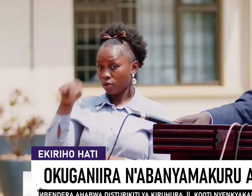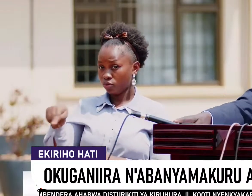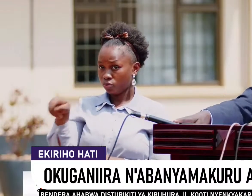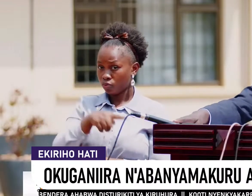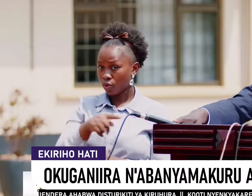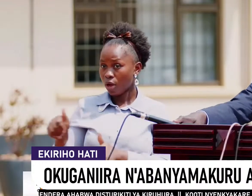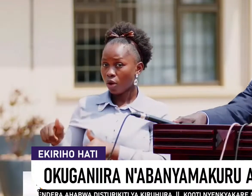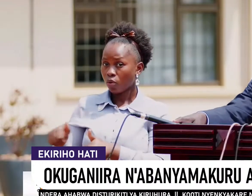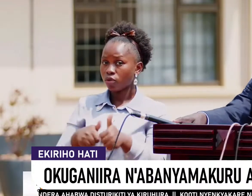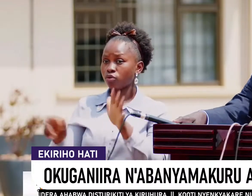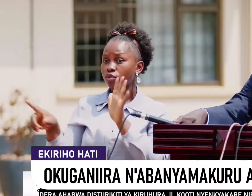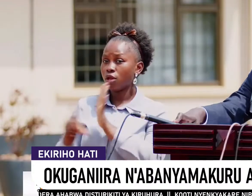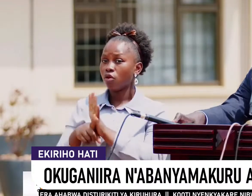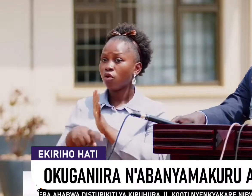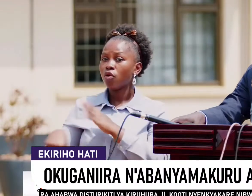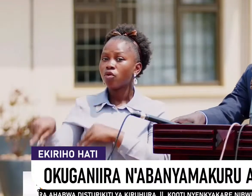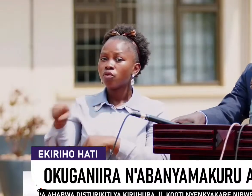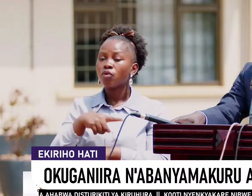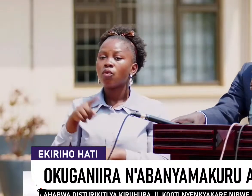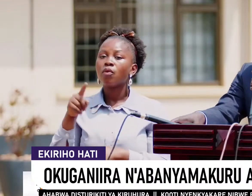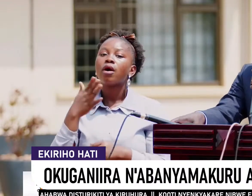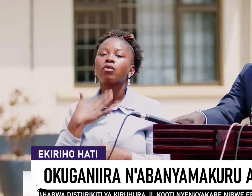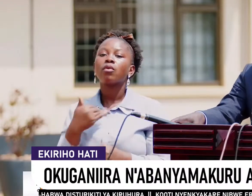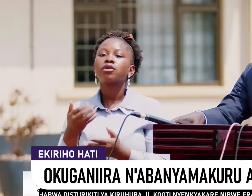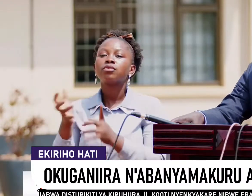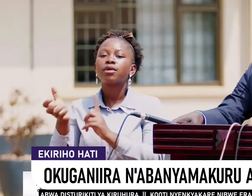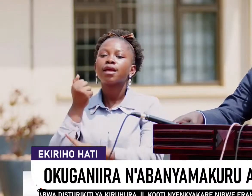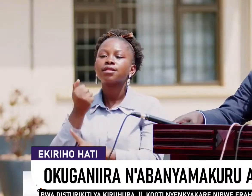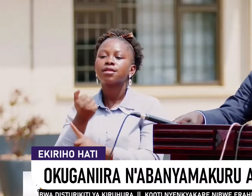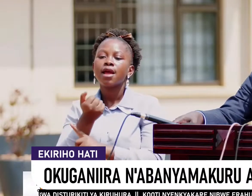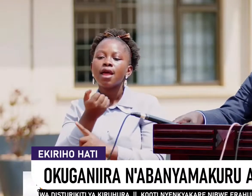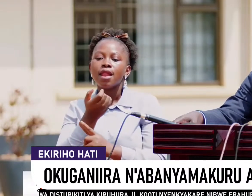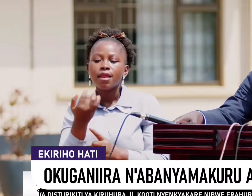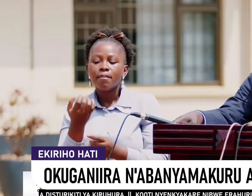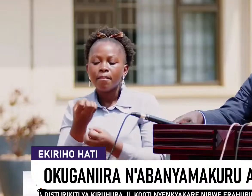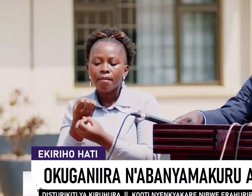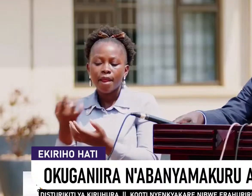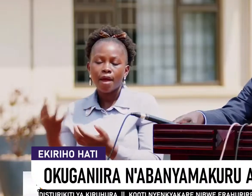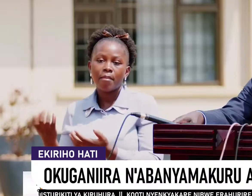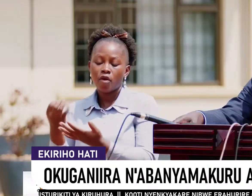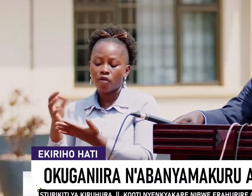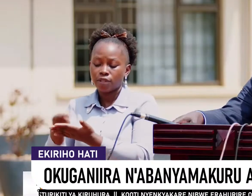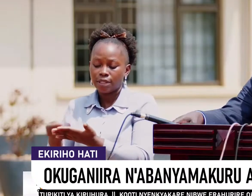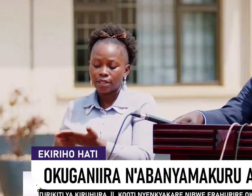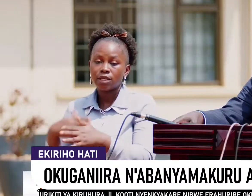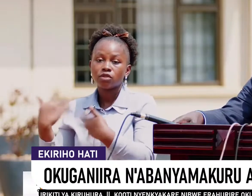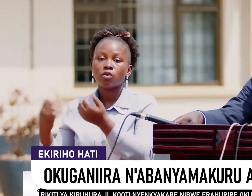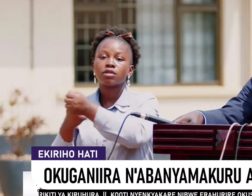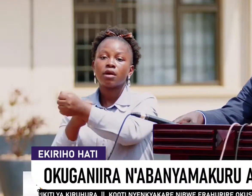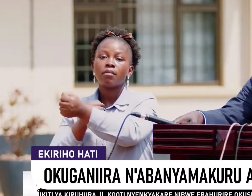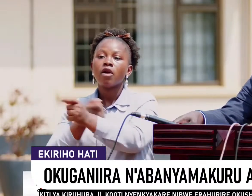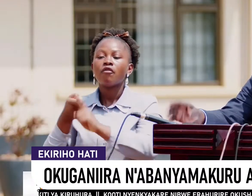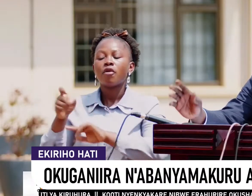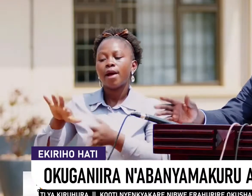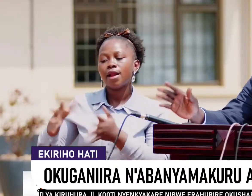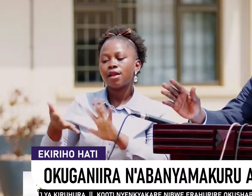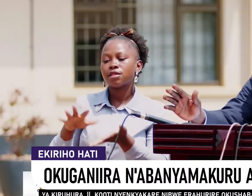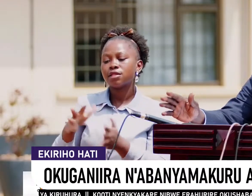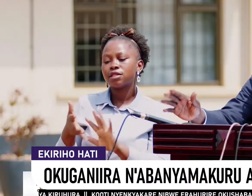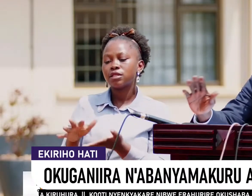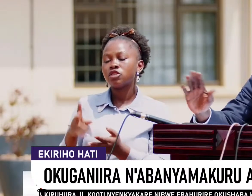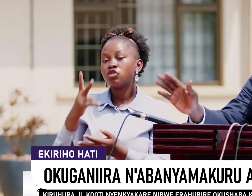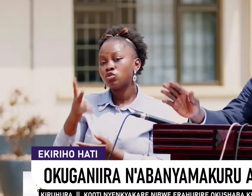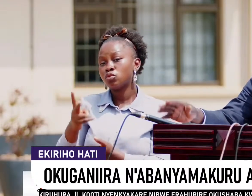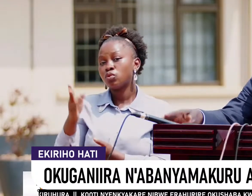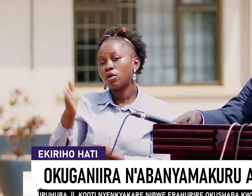according to the law, you are required to get the number of signatures or supporters from at least 2/3 of